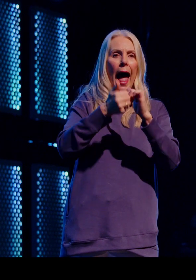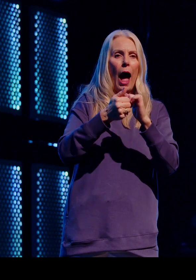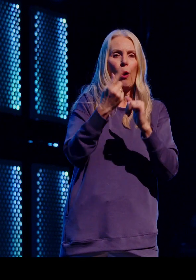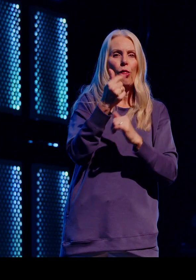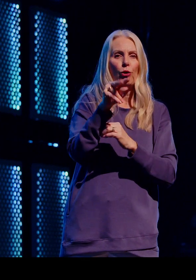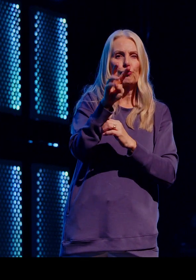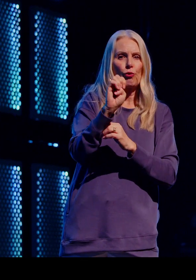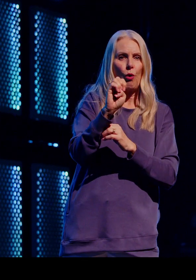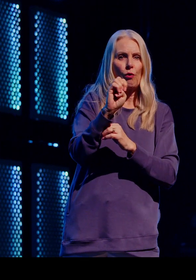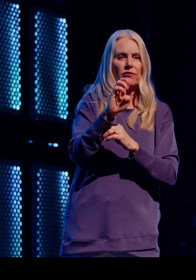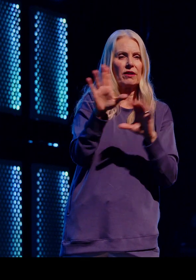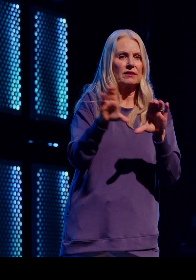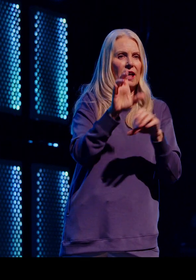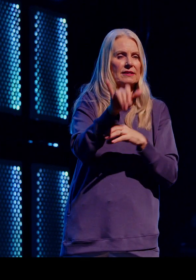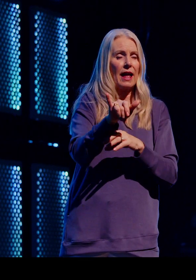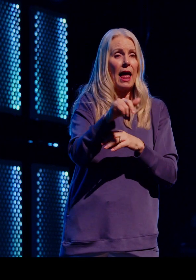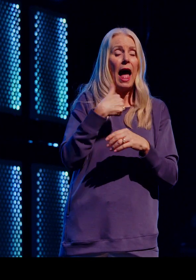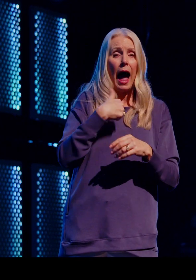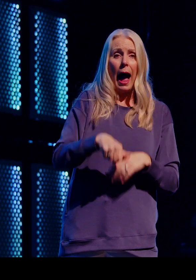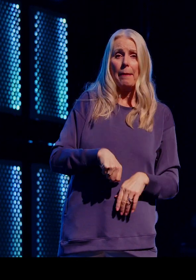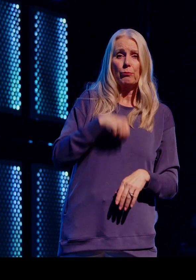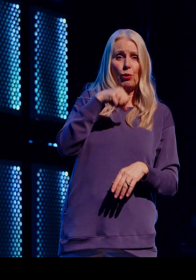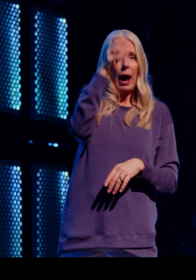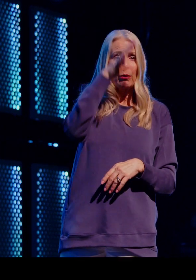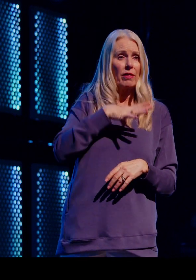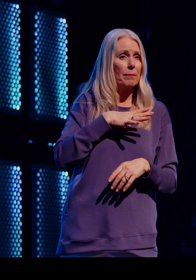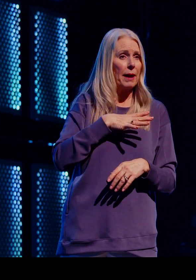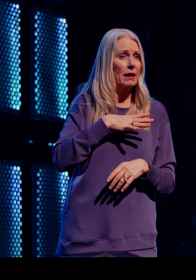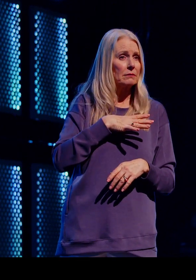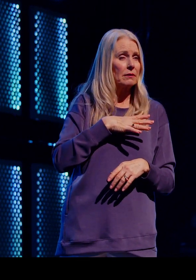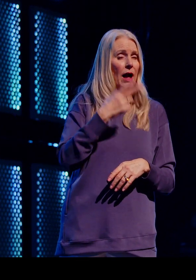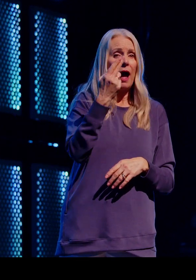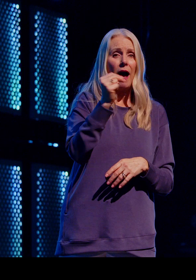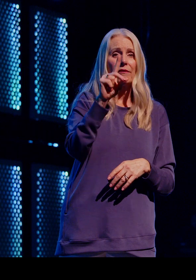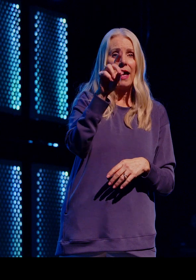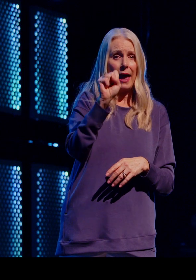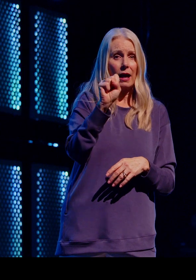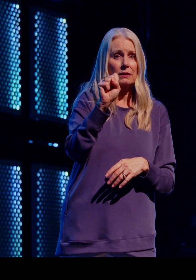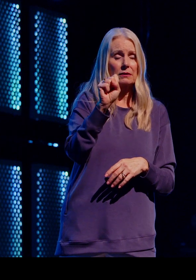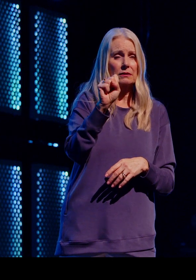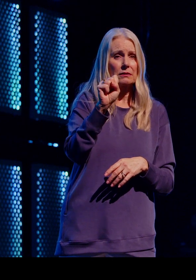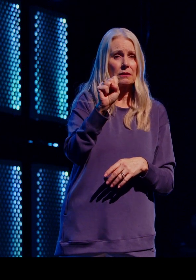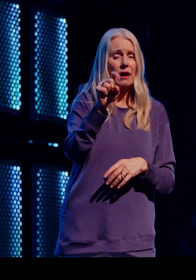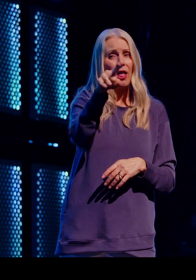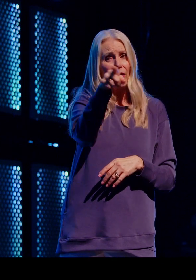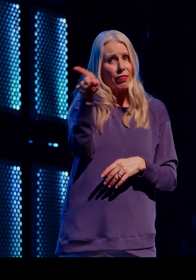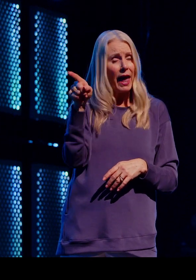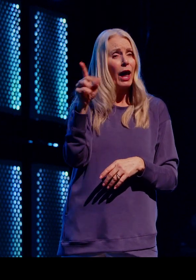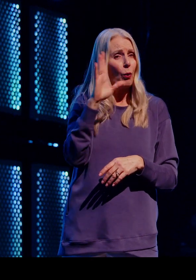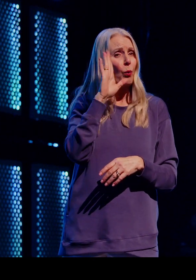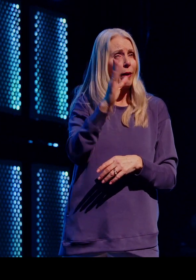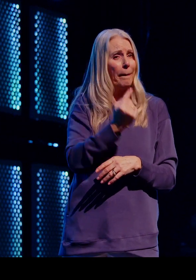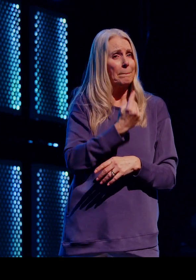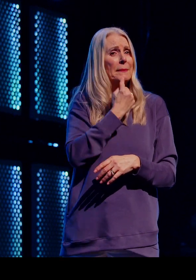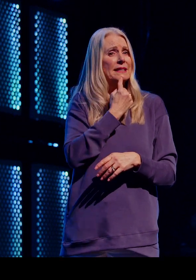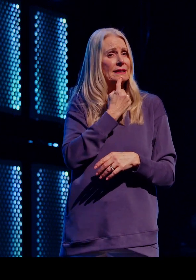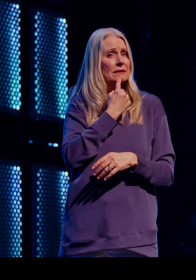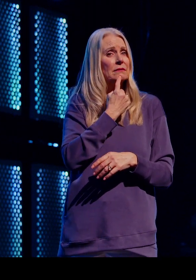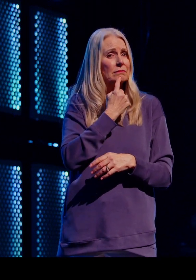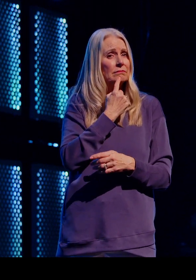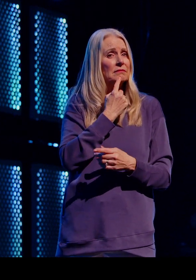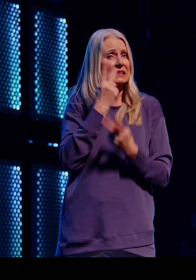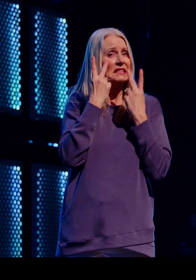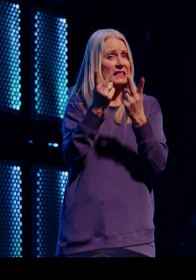it. And I'm very proud of the men of Hands because they're going to be missing some of these close people that they've gotten to know.